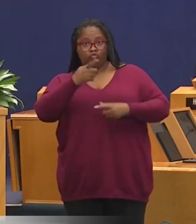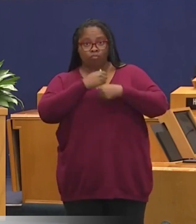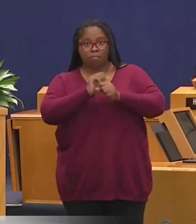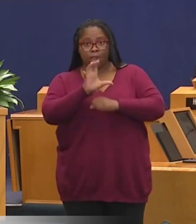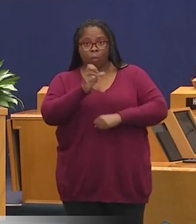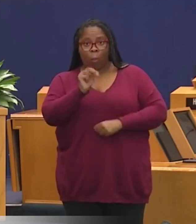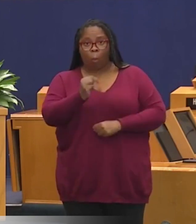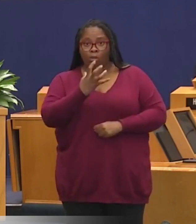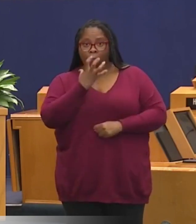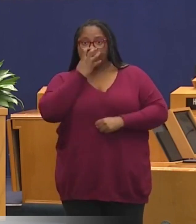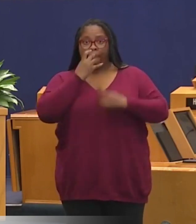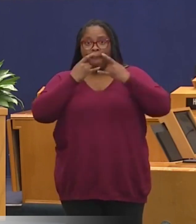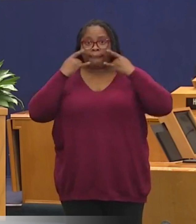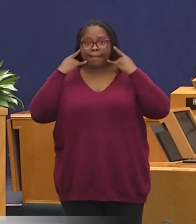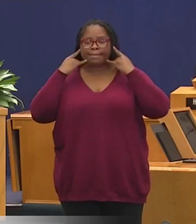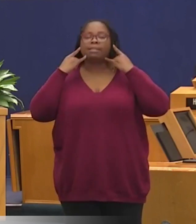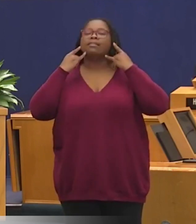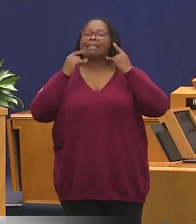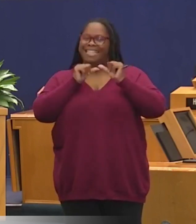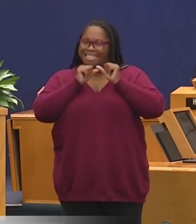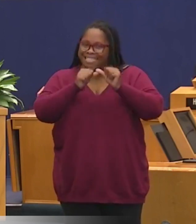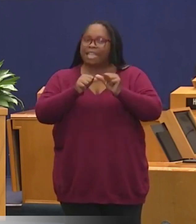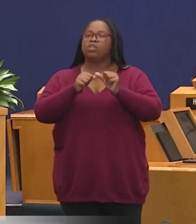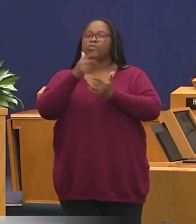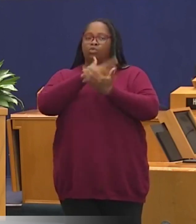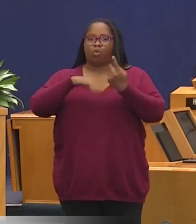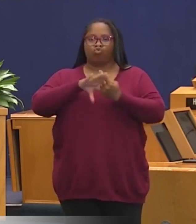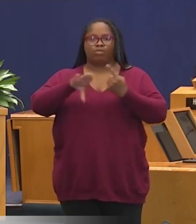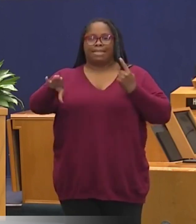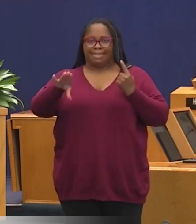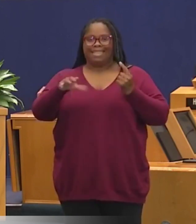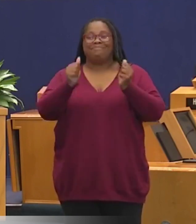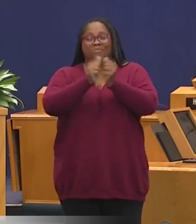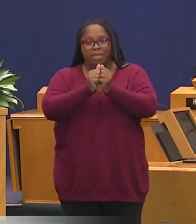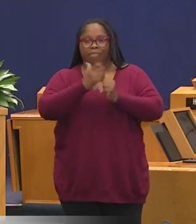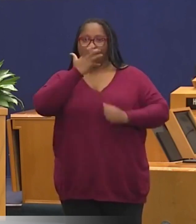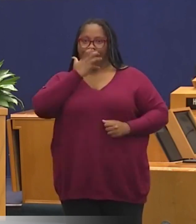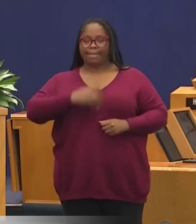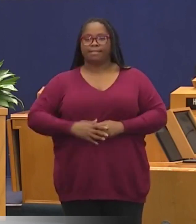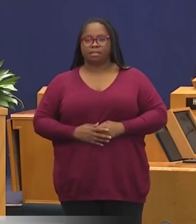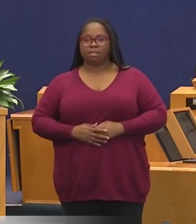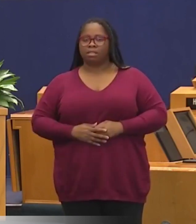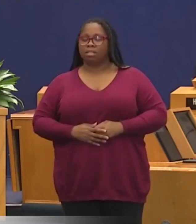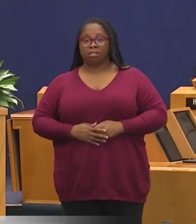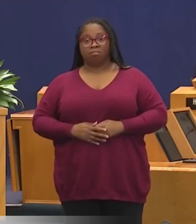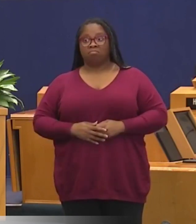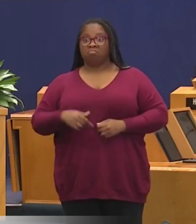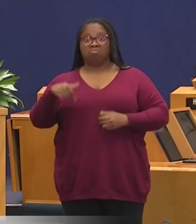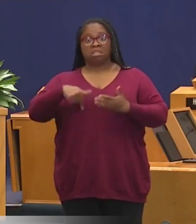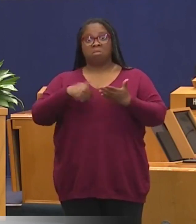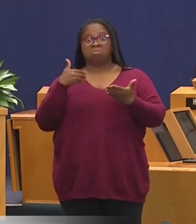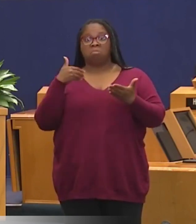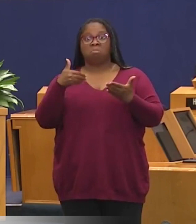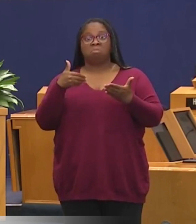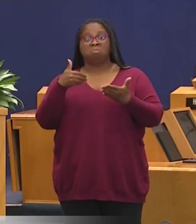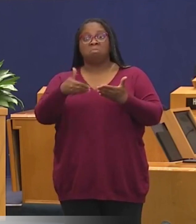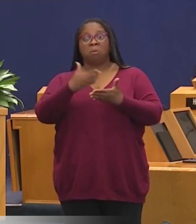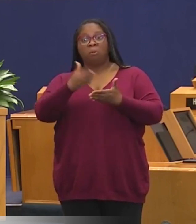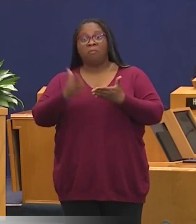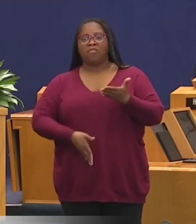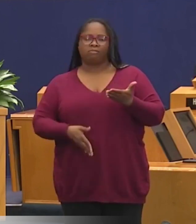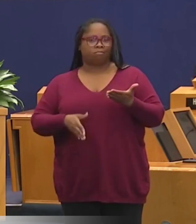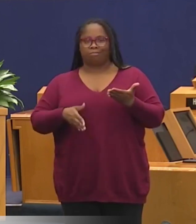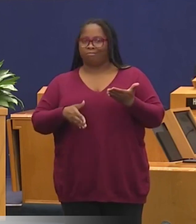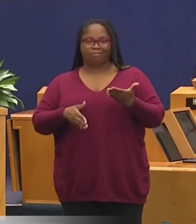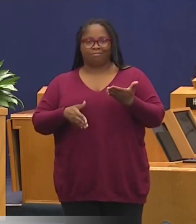social distancing as much as possible. We do have weeks to go, and I thank you for all you're doing